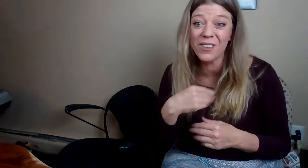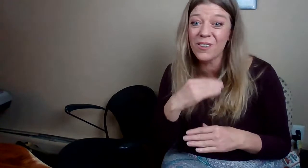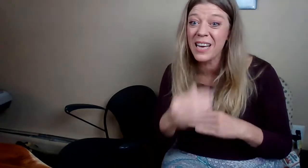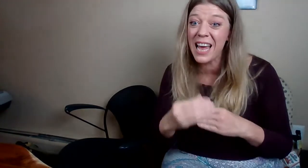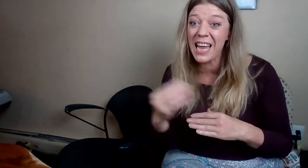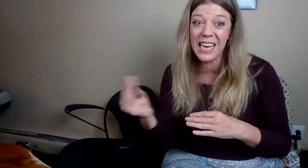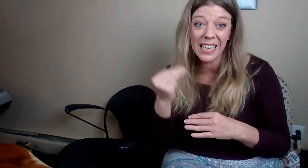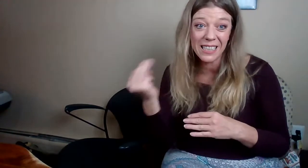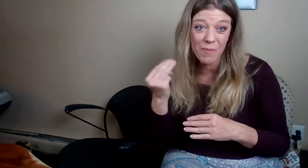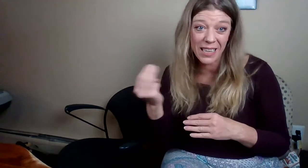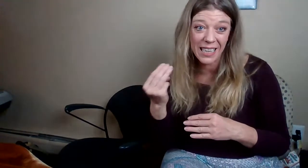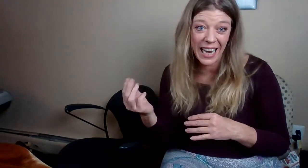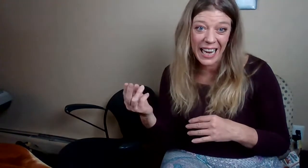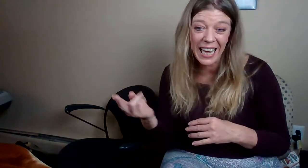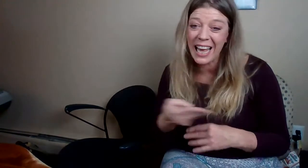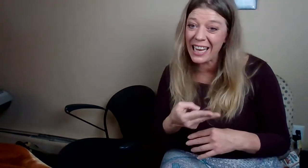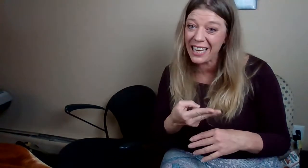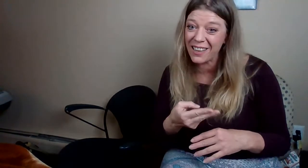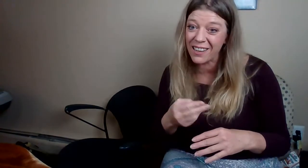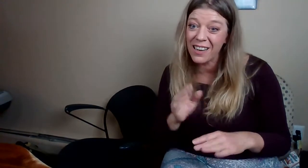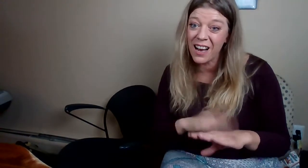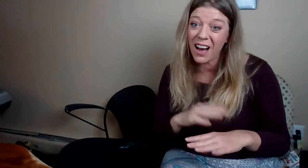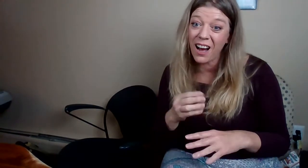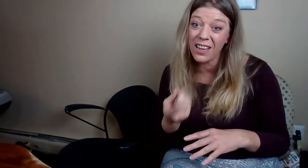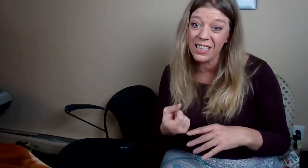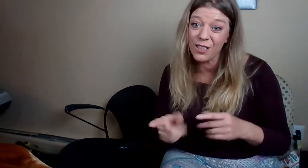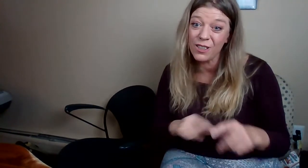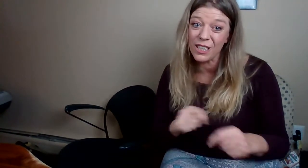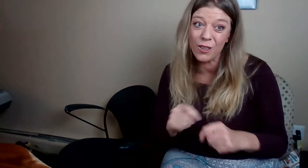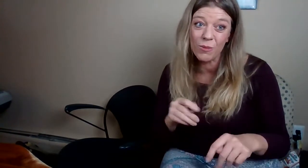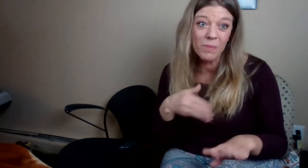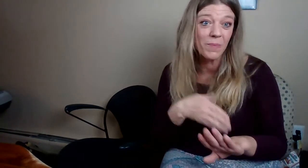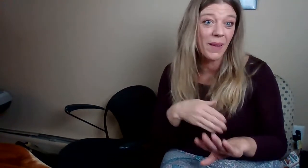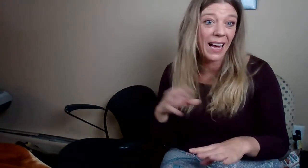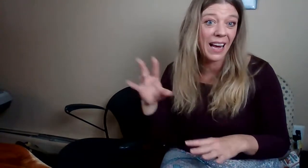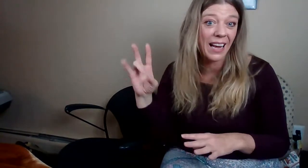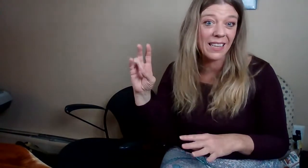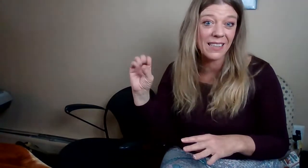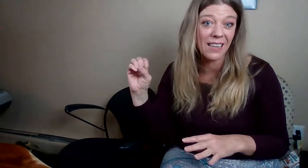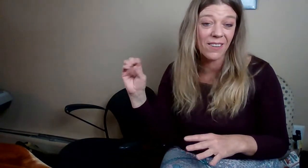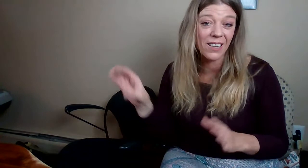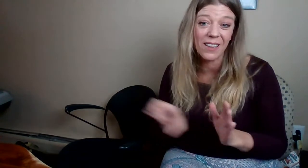you next Monday here on YouTube at 7